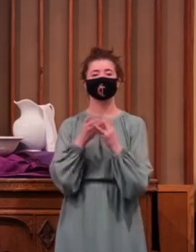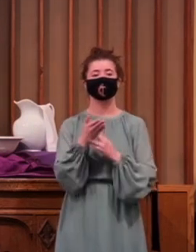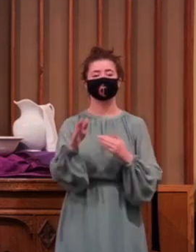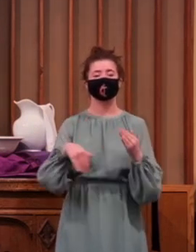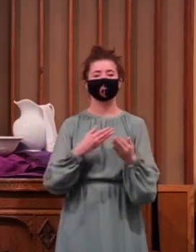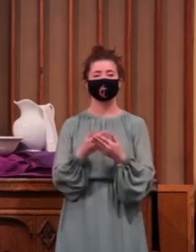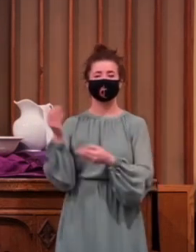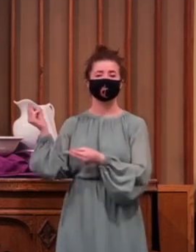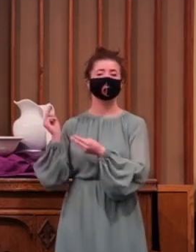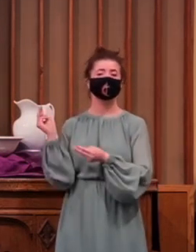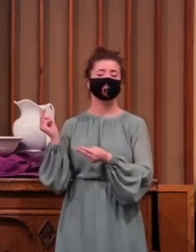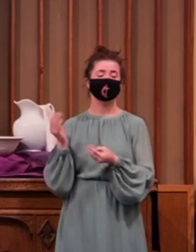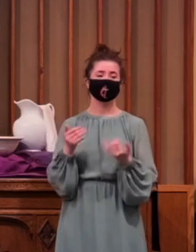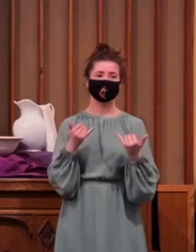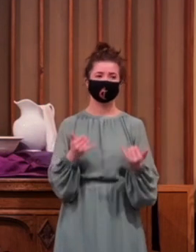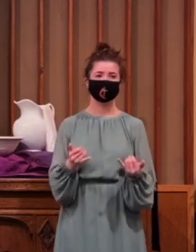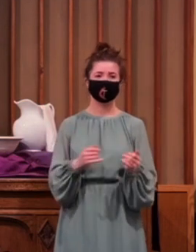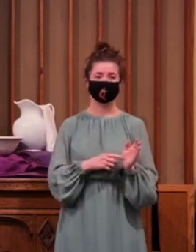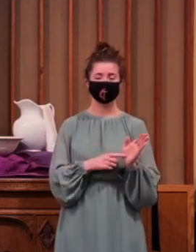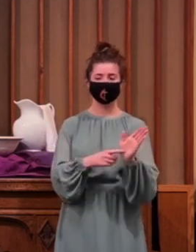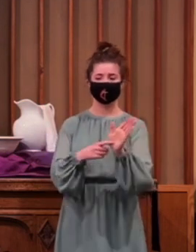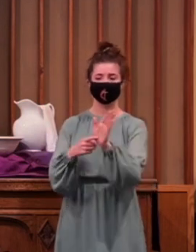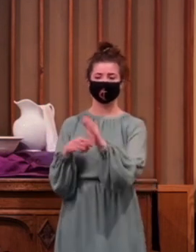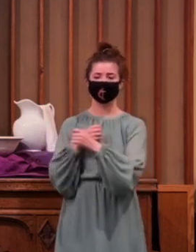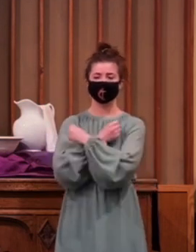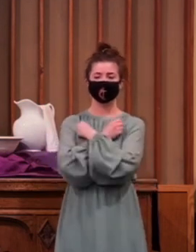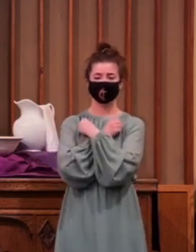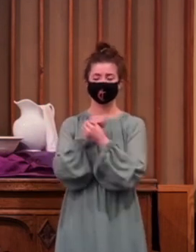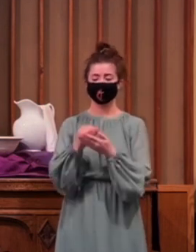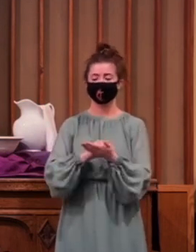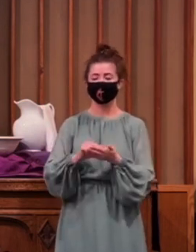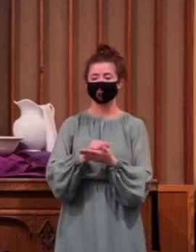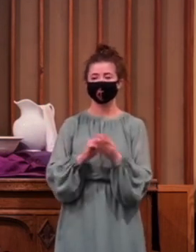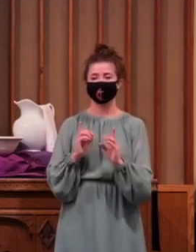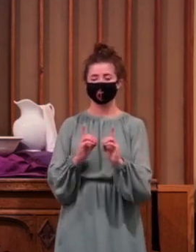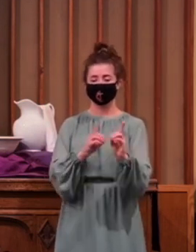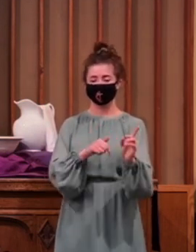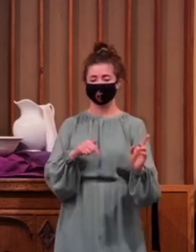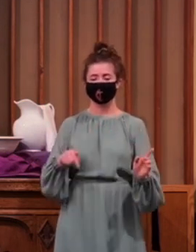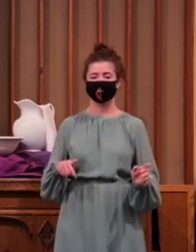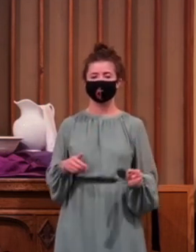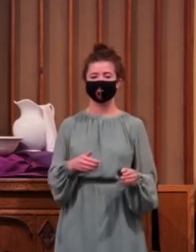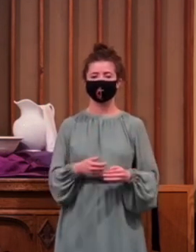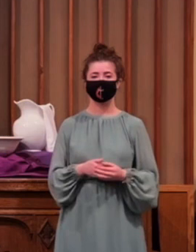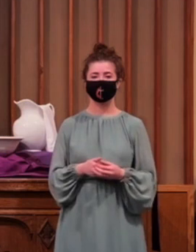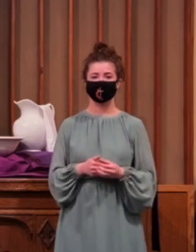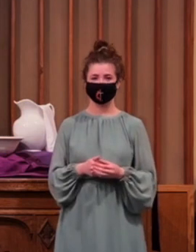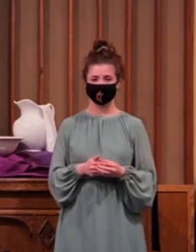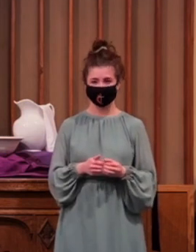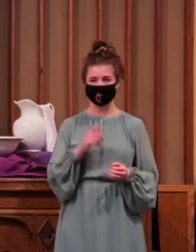Jesus modeled that love by washing his disciples' feet. This act was a tangible